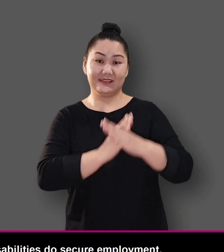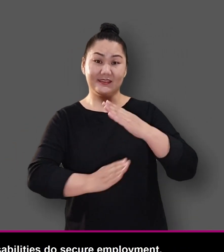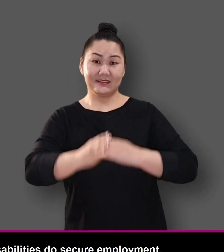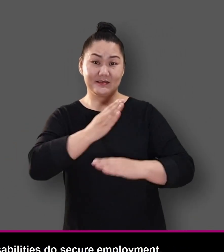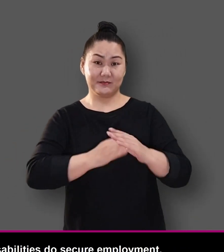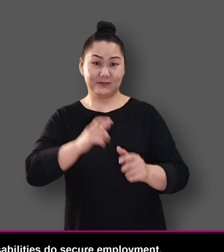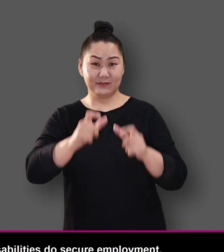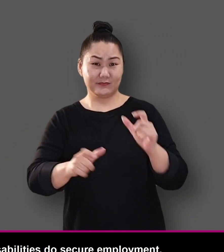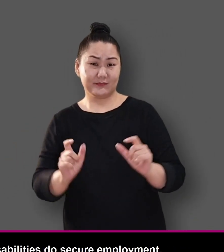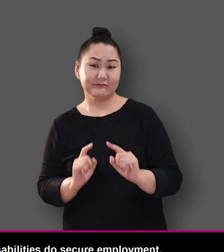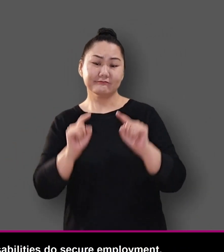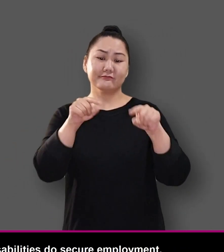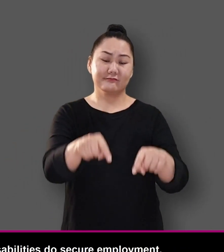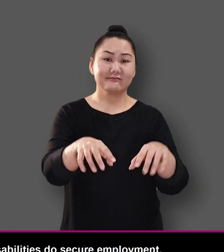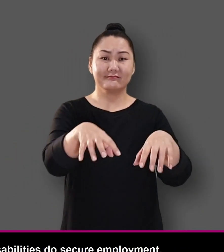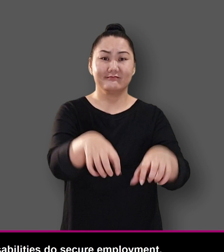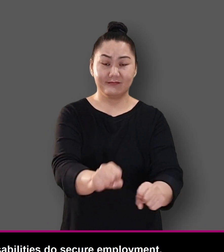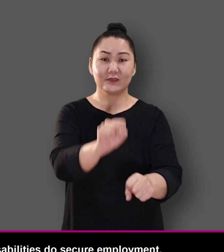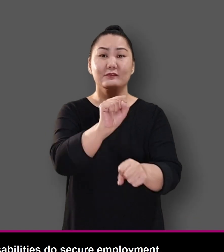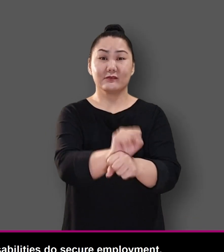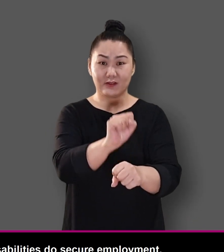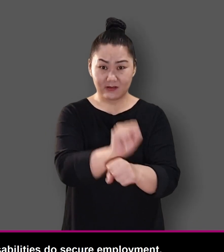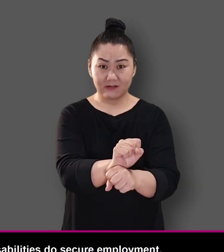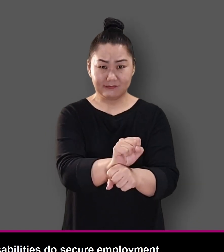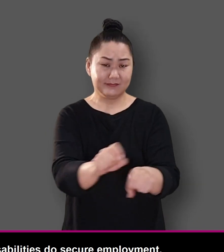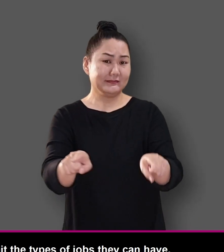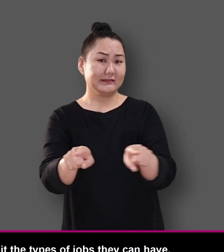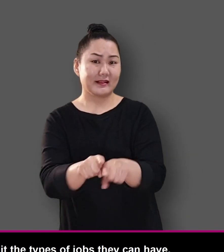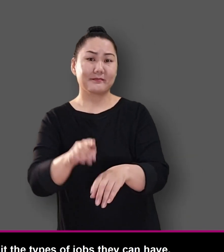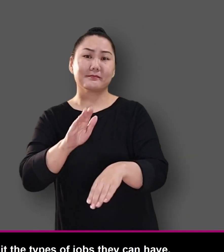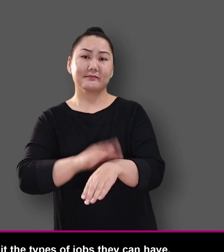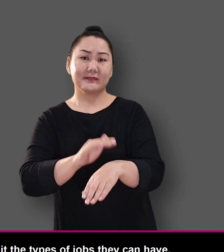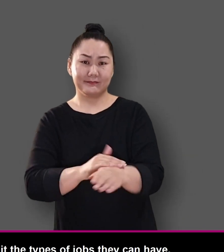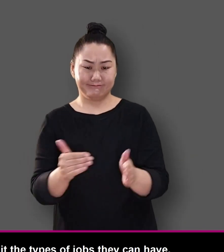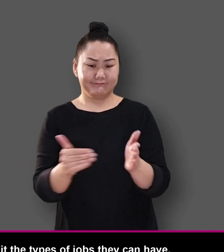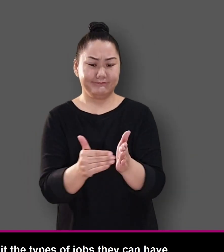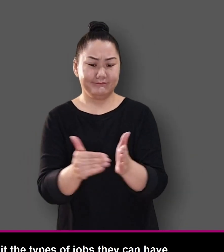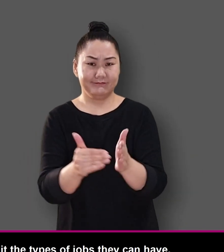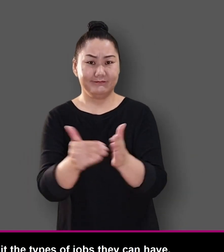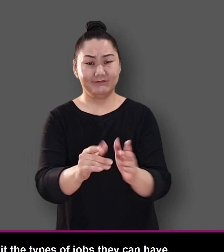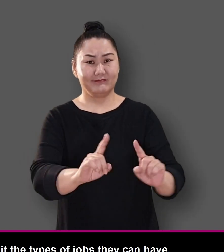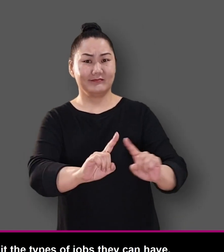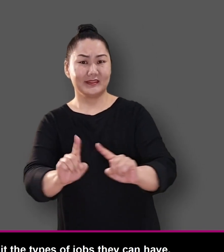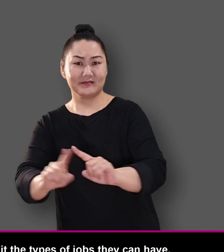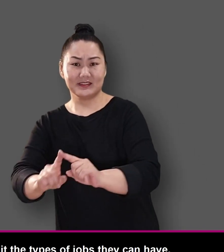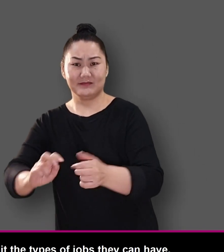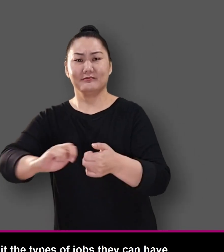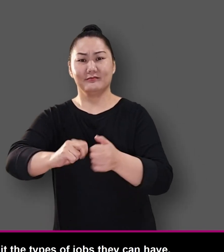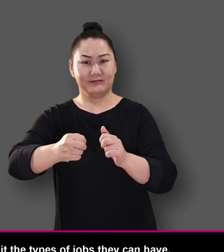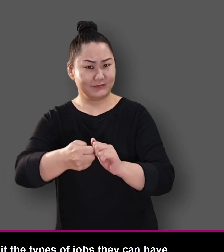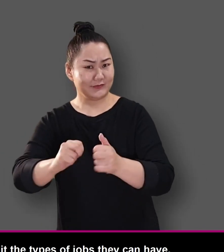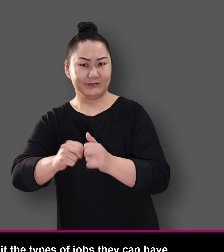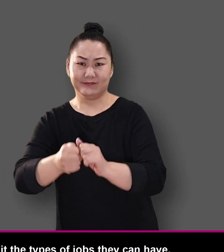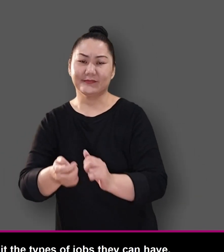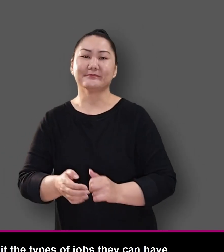But, when persons with disabilities do secure employment, significant barriers often limit the types of jobs they can have.